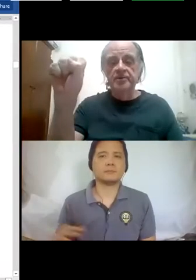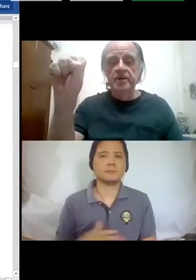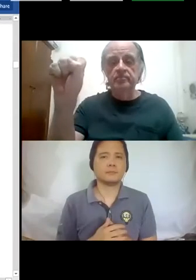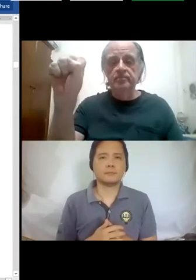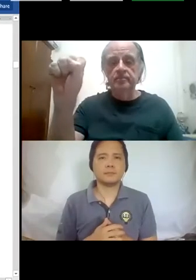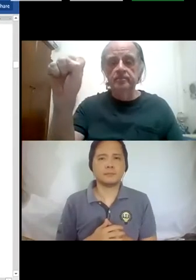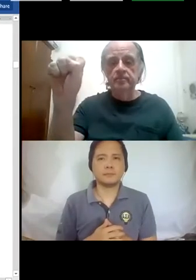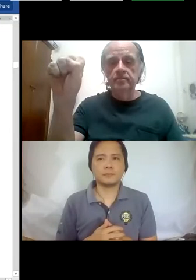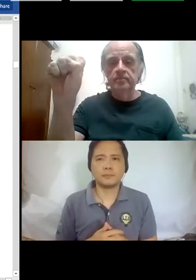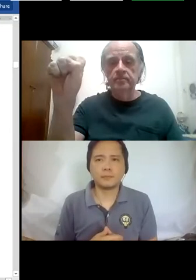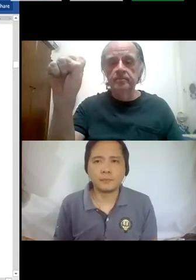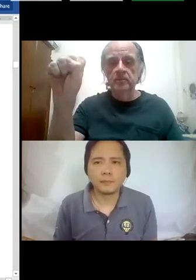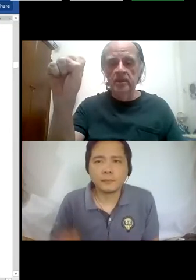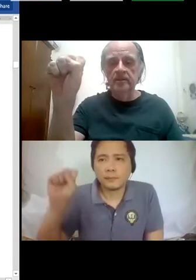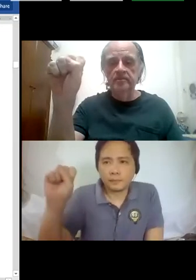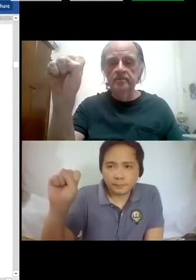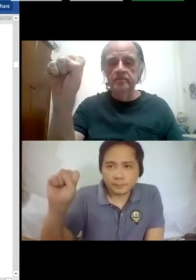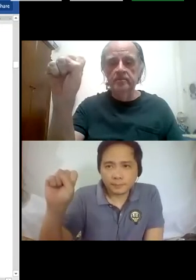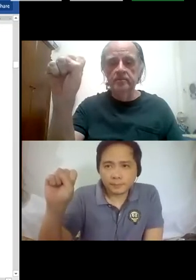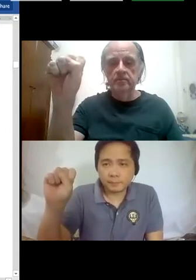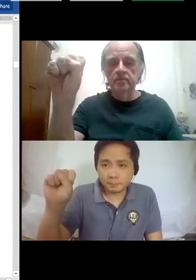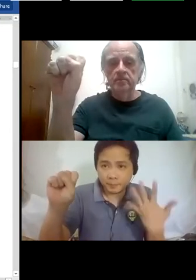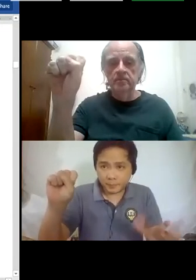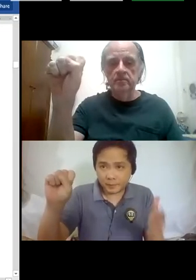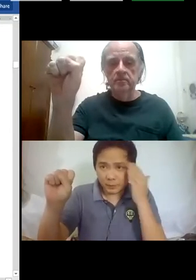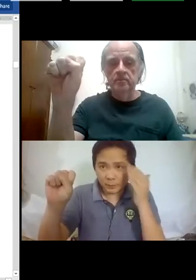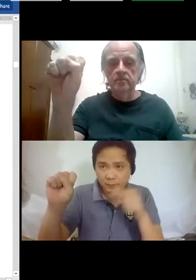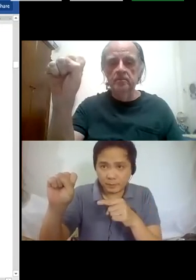this hand shape, right?